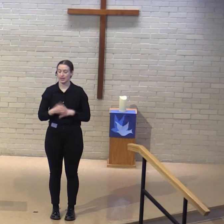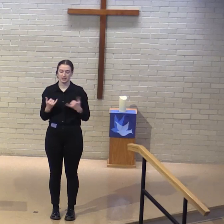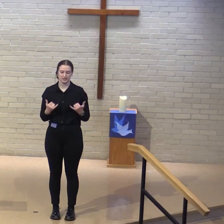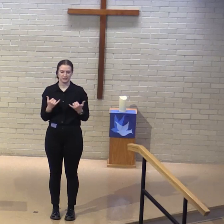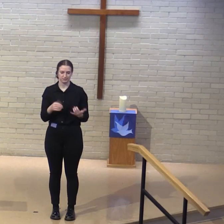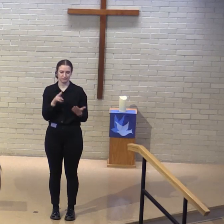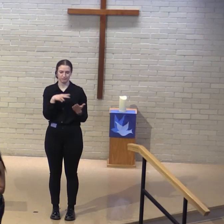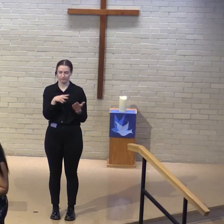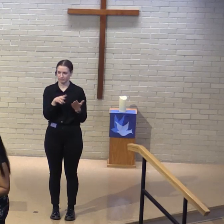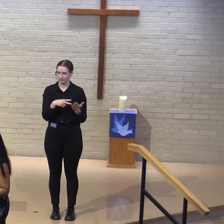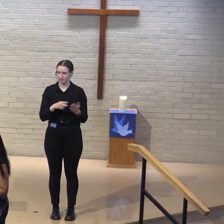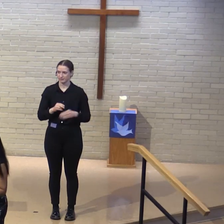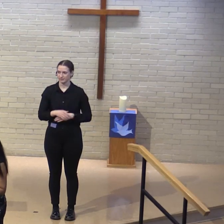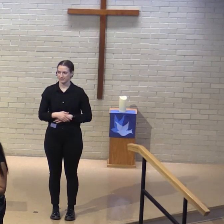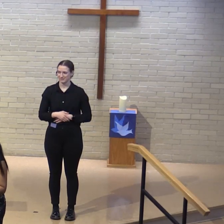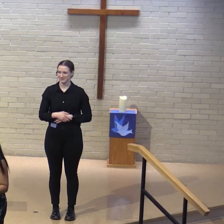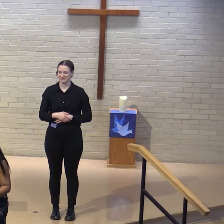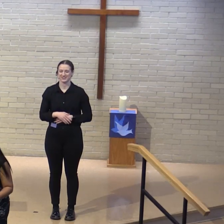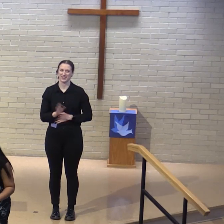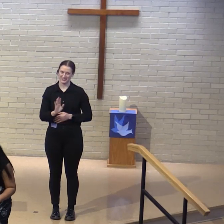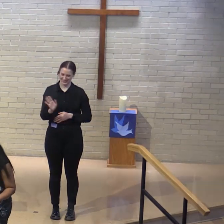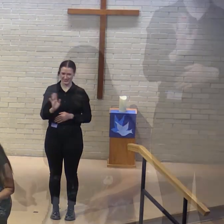reading.